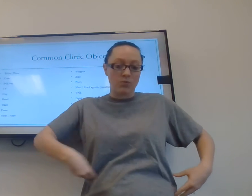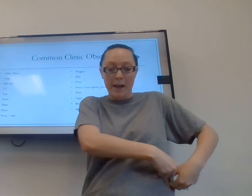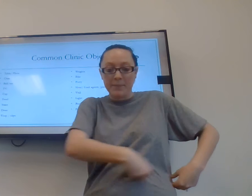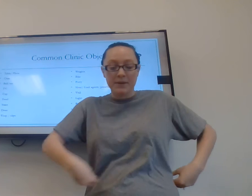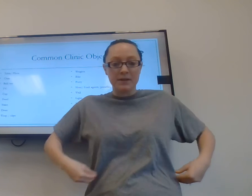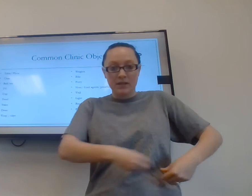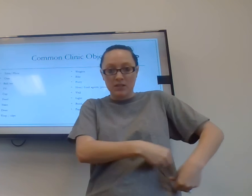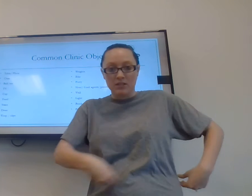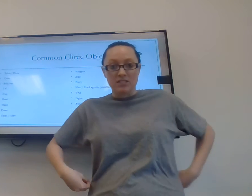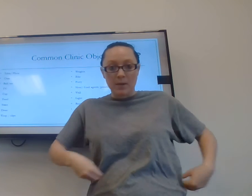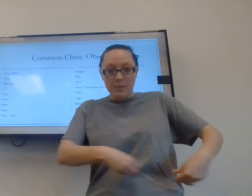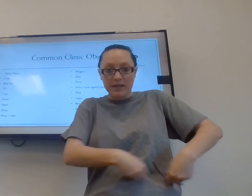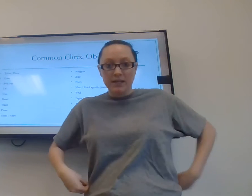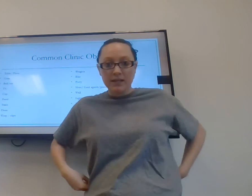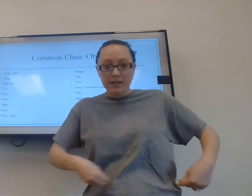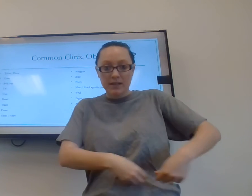wrap the stomach.